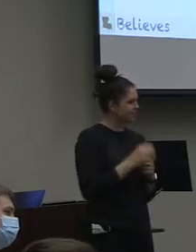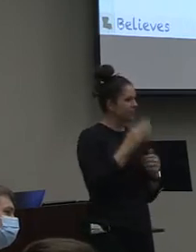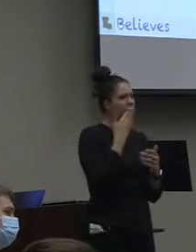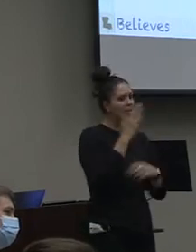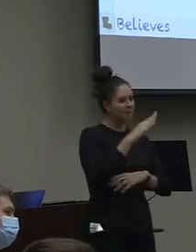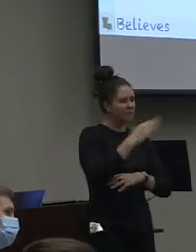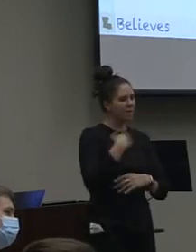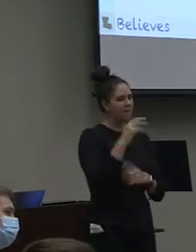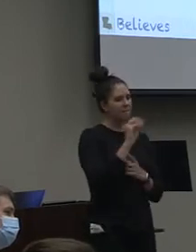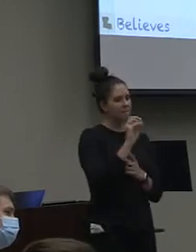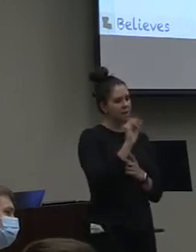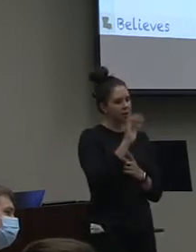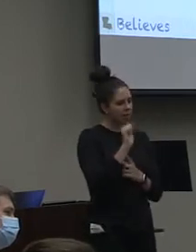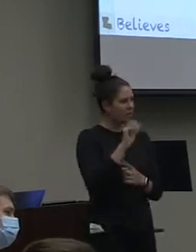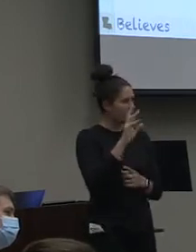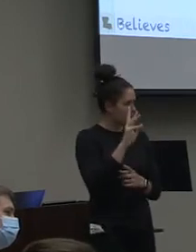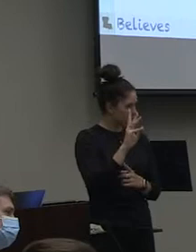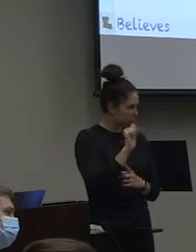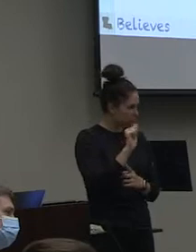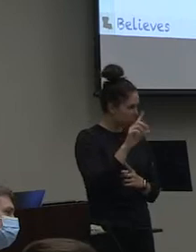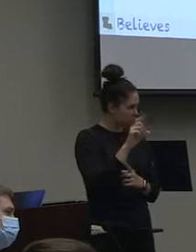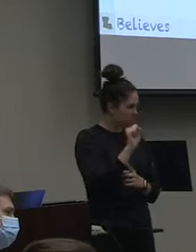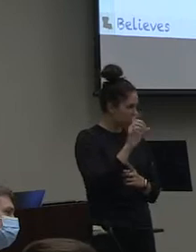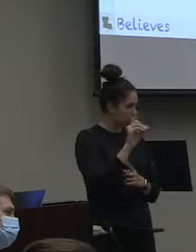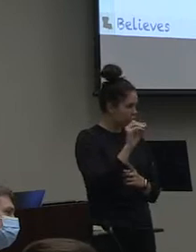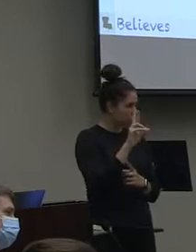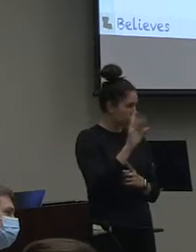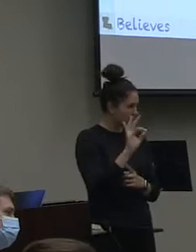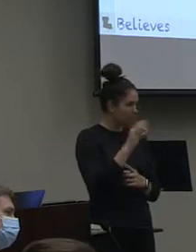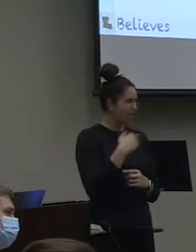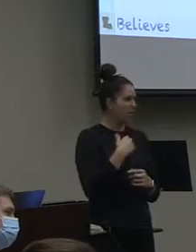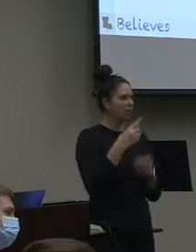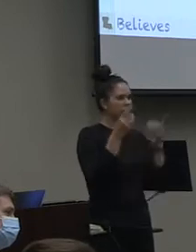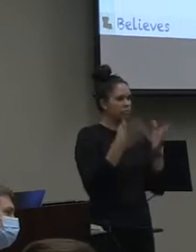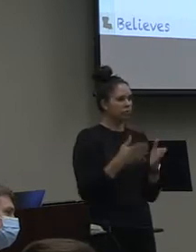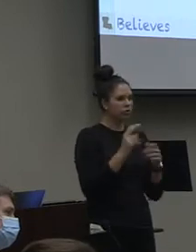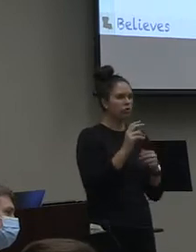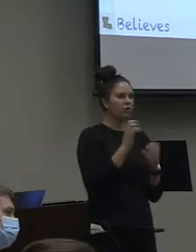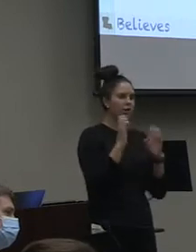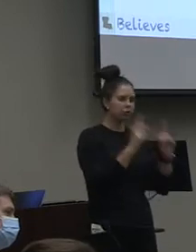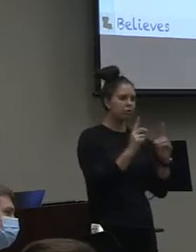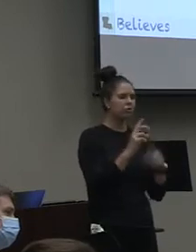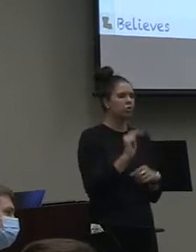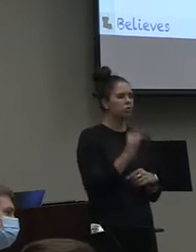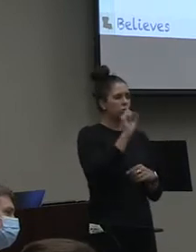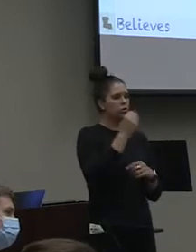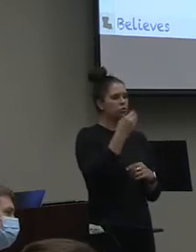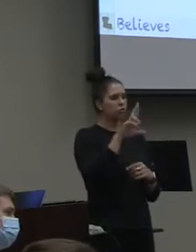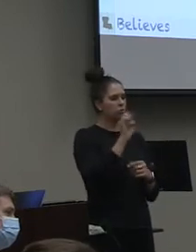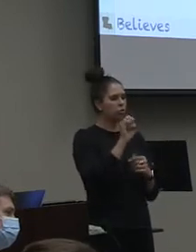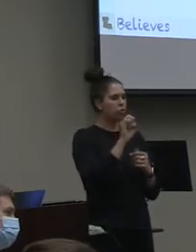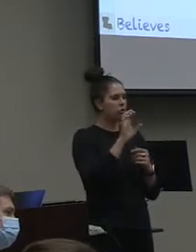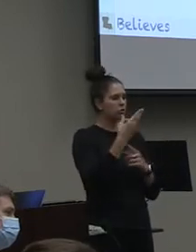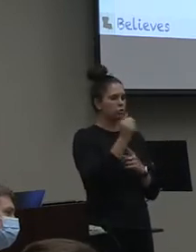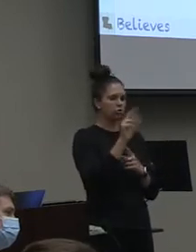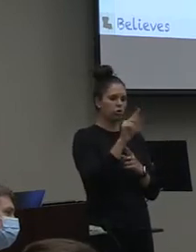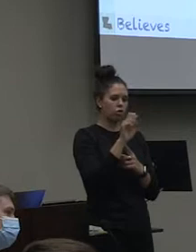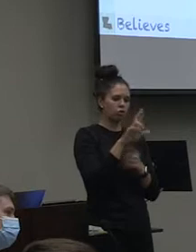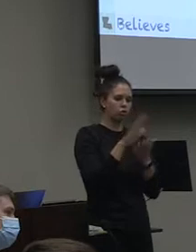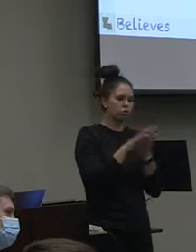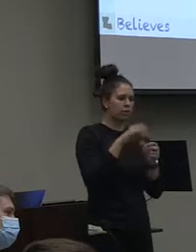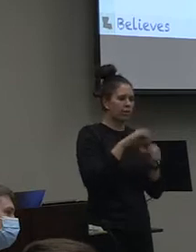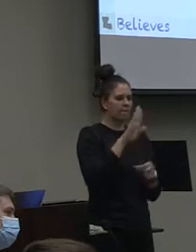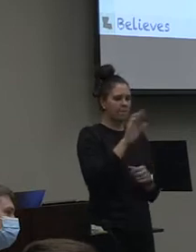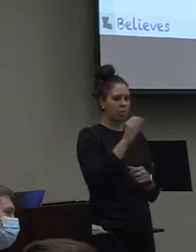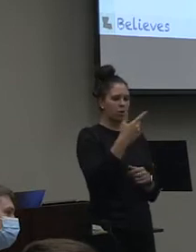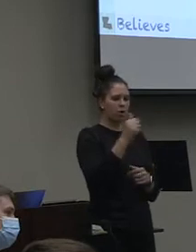Good afternoon. I'm Monica Wasdorf. I'm the Director of Special Education at North Shore Charter School in Bogalusa, and I'm also the Director of School and